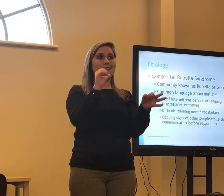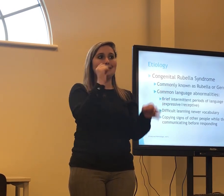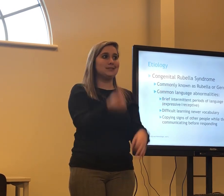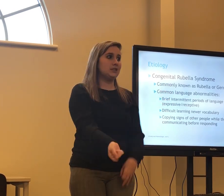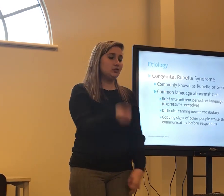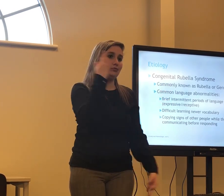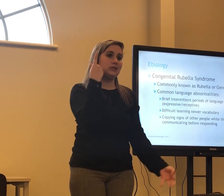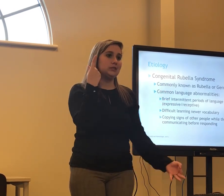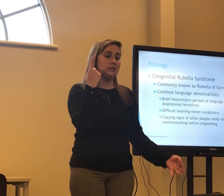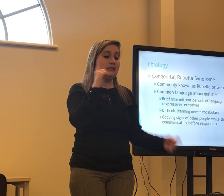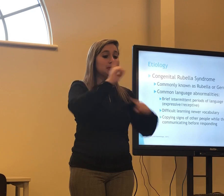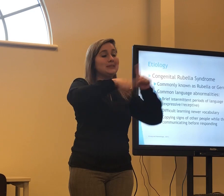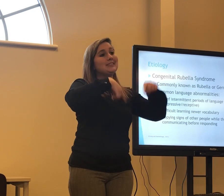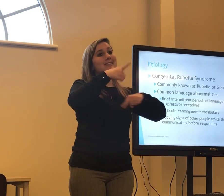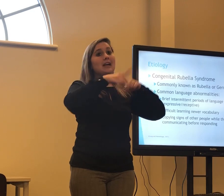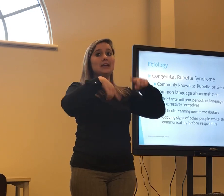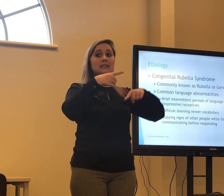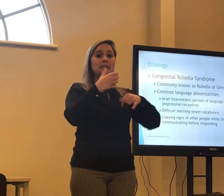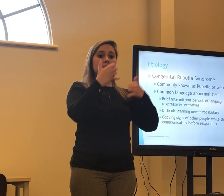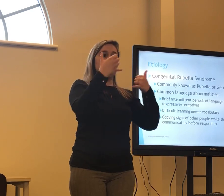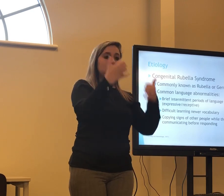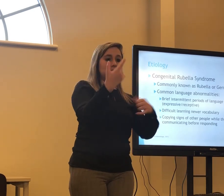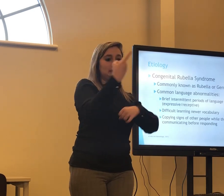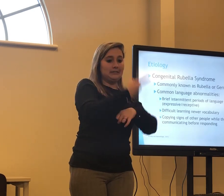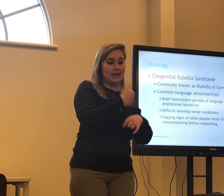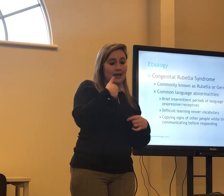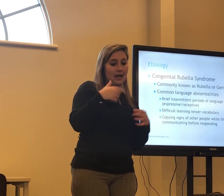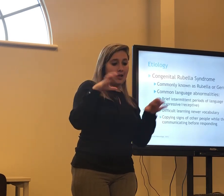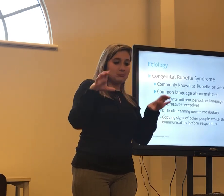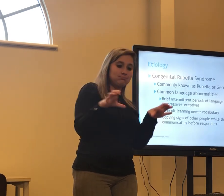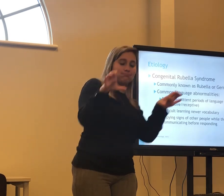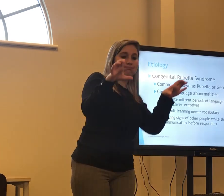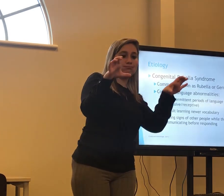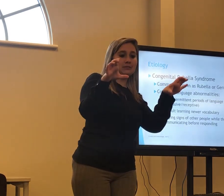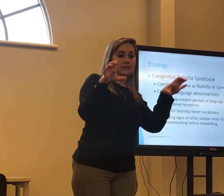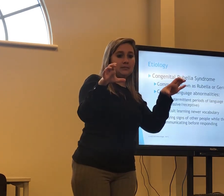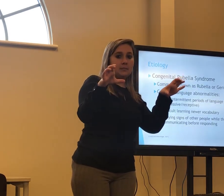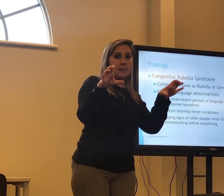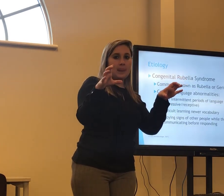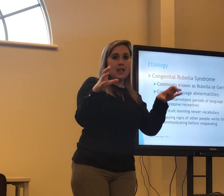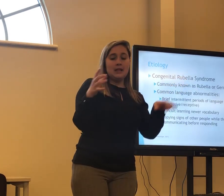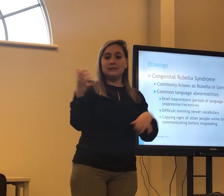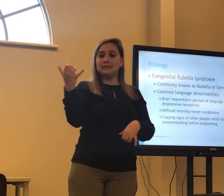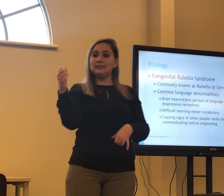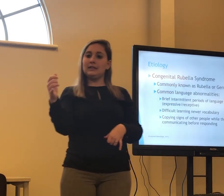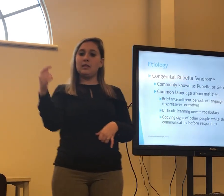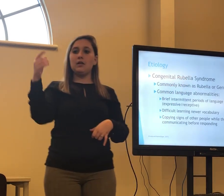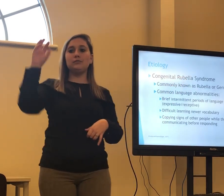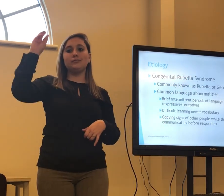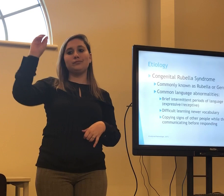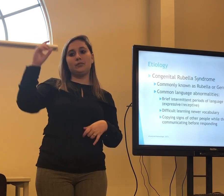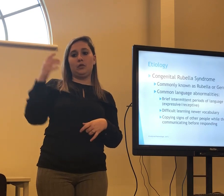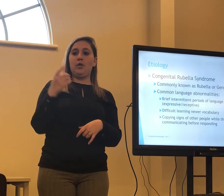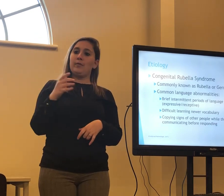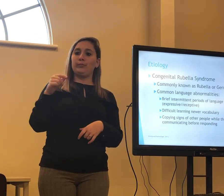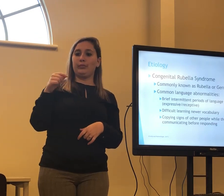They'll be signing away, so today I did this, and you know, the sun is yellow and the grass is green, and I went